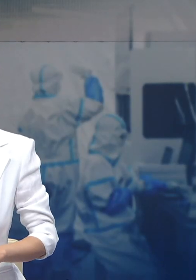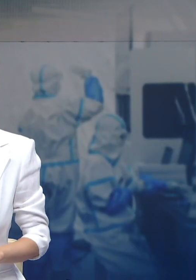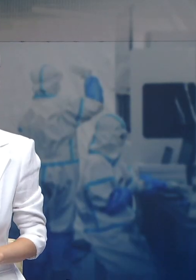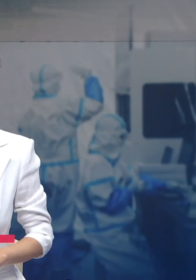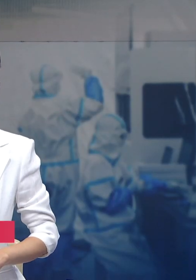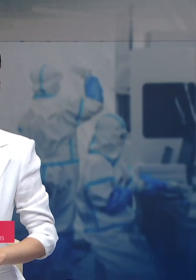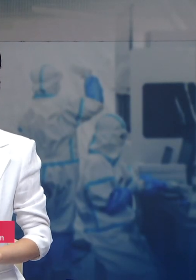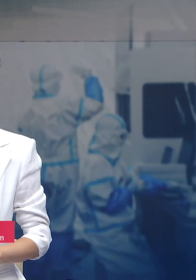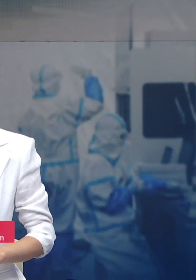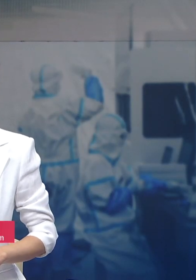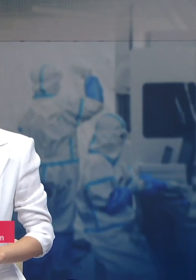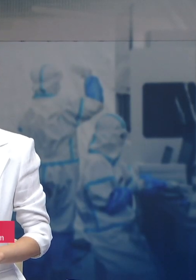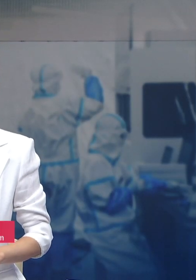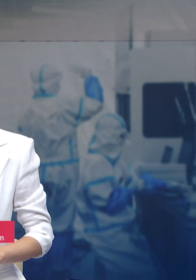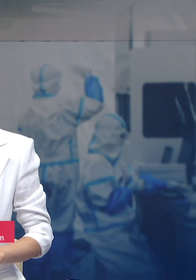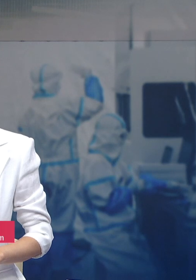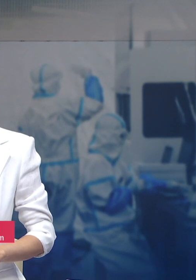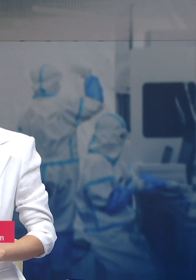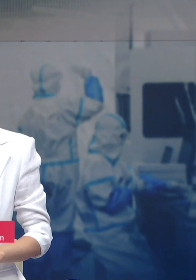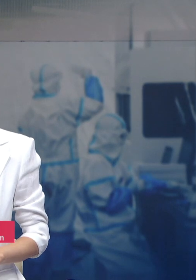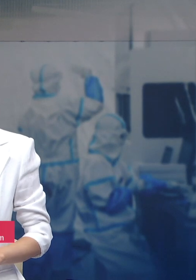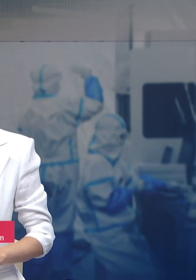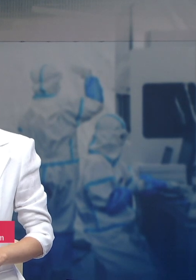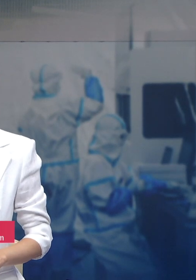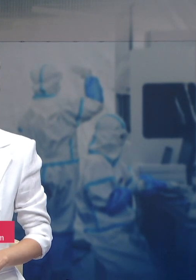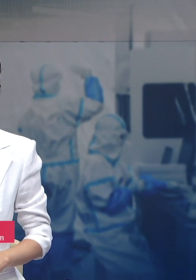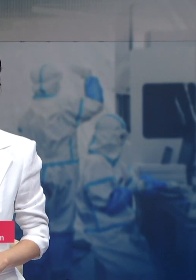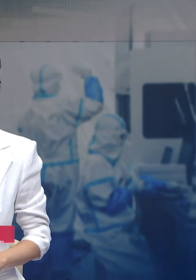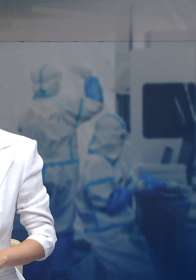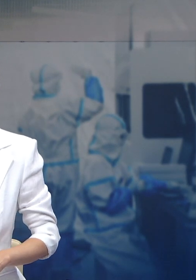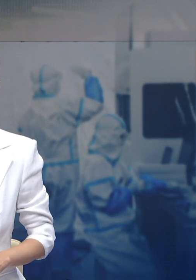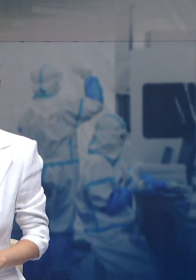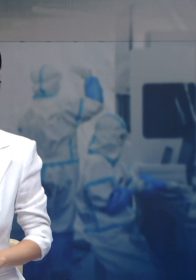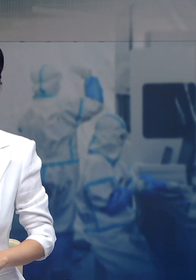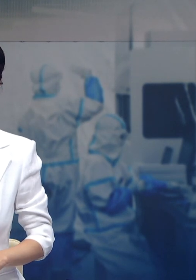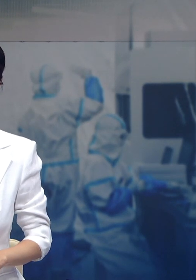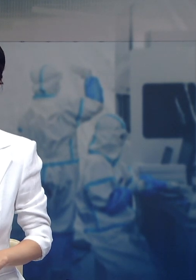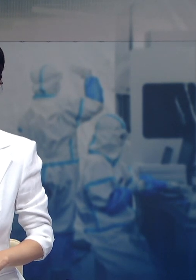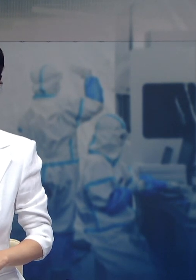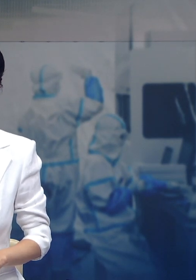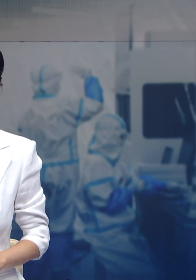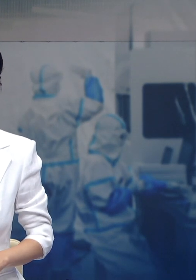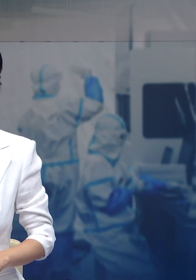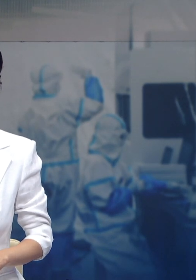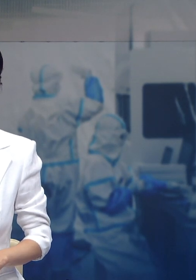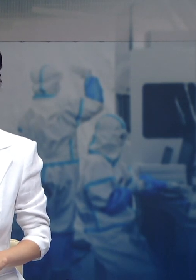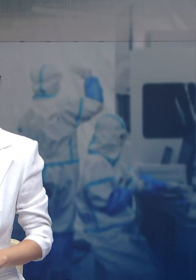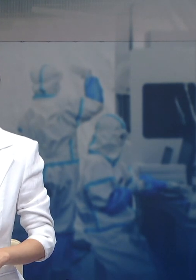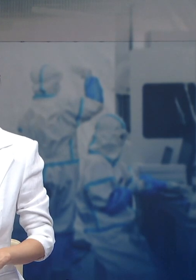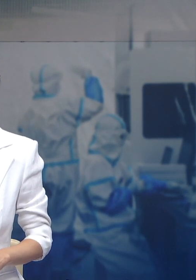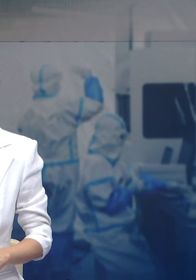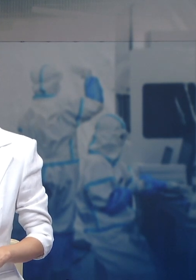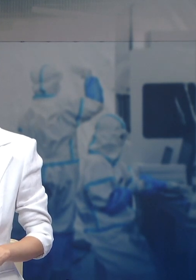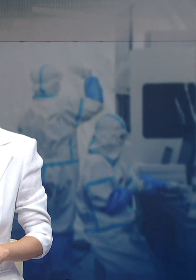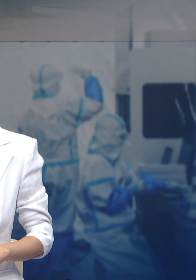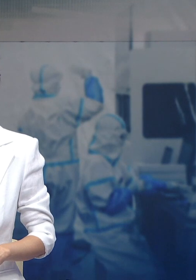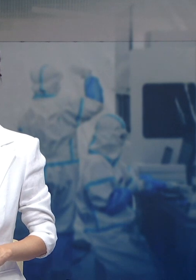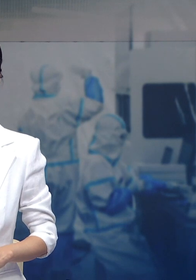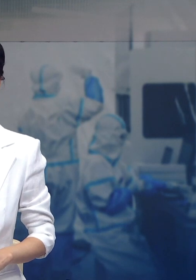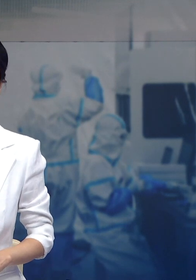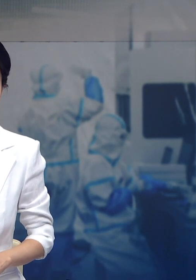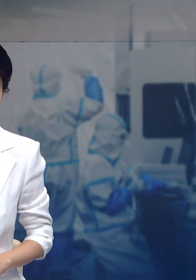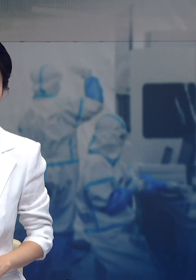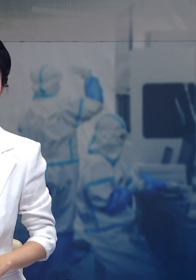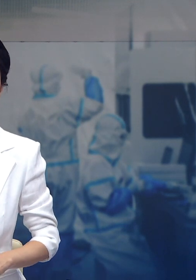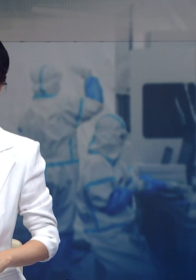Welcome to Friday's edition of COVID-19. We're ending the work week with a slight decline in the daily cases and greater hopes for protection against the pandemic